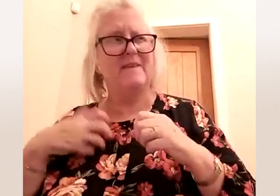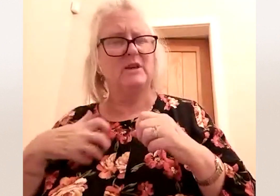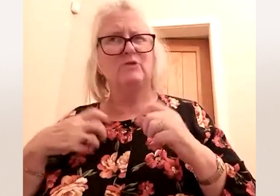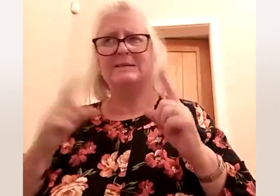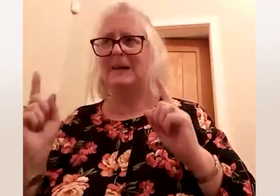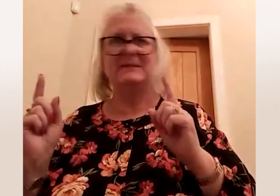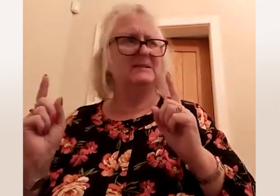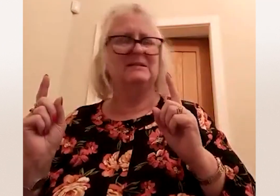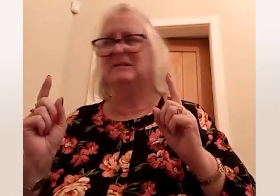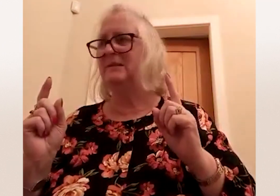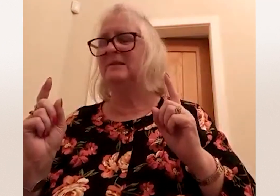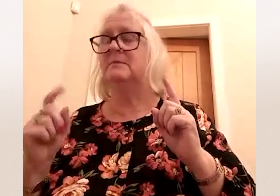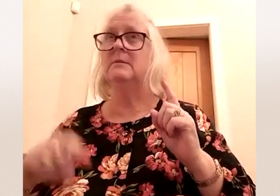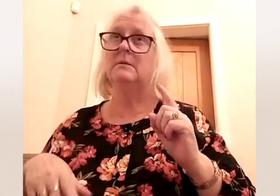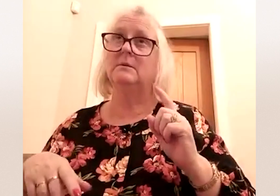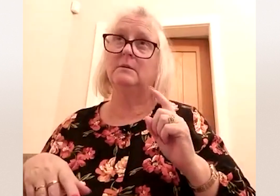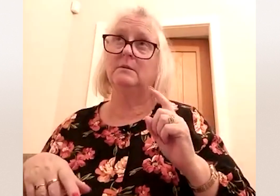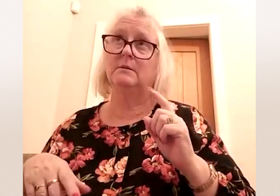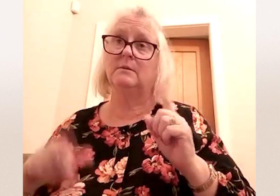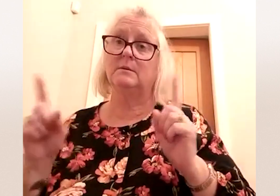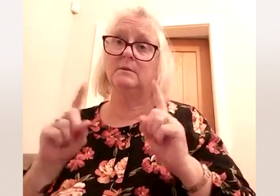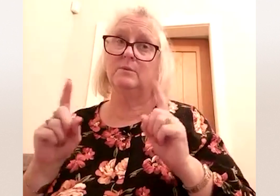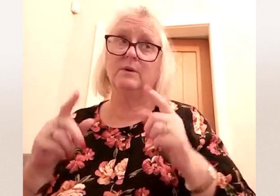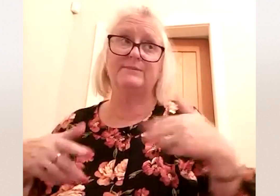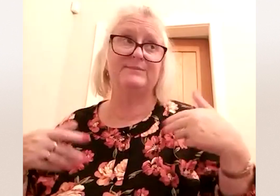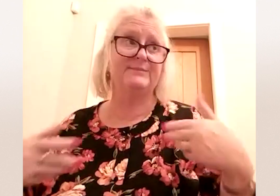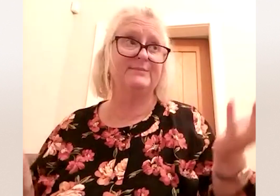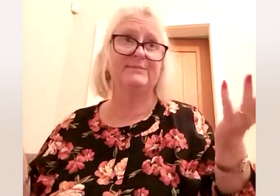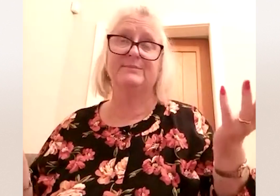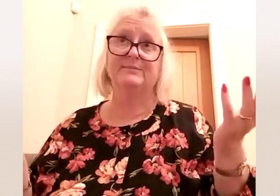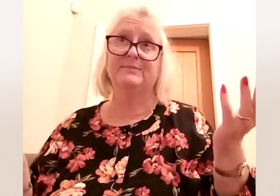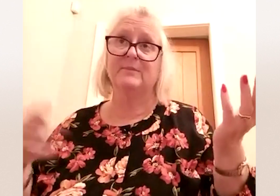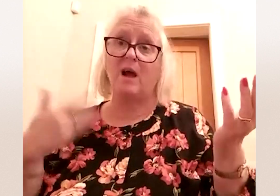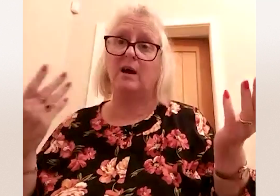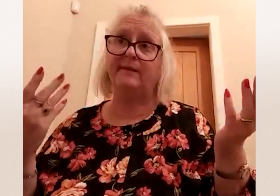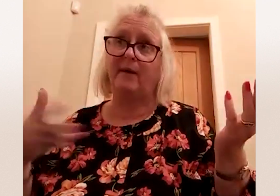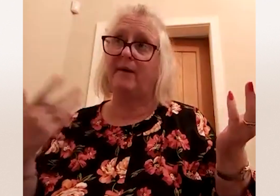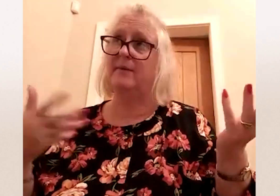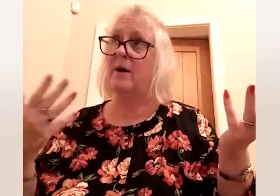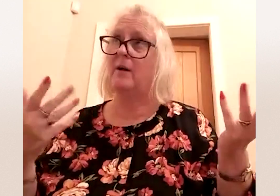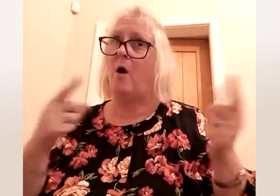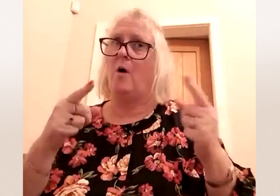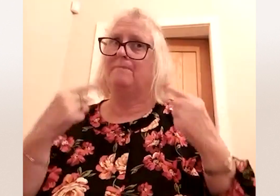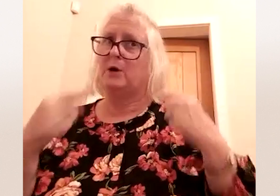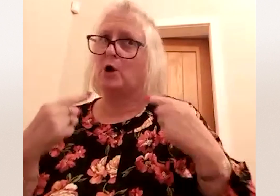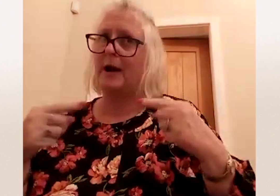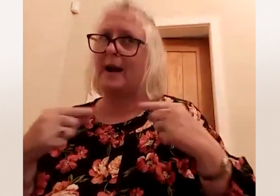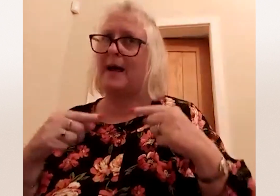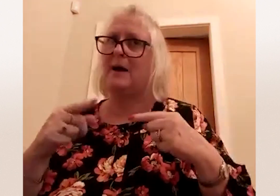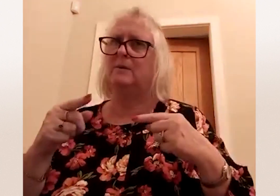and daughter were hearing, and then for me accessing the information, it was totally different. And then you're having to rely on other people, and it's just this constant, what